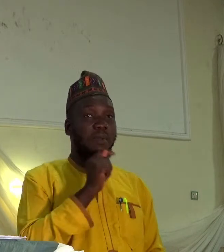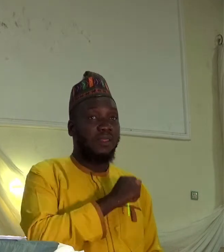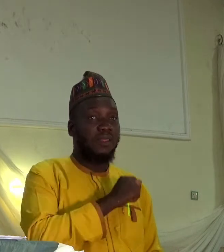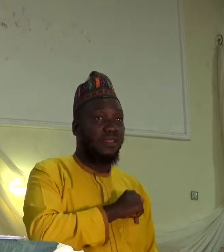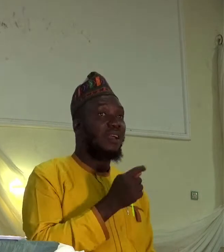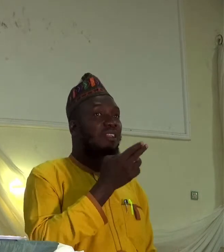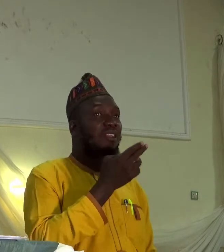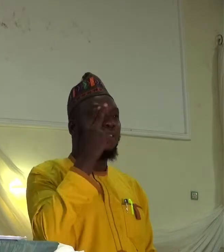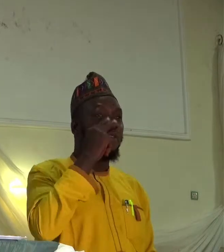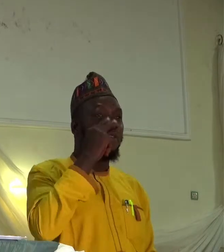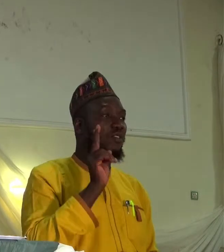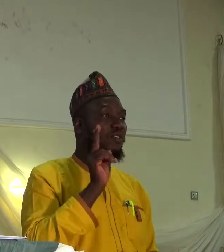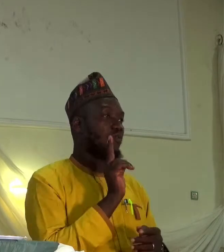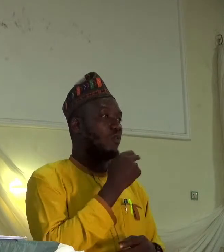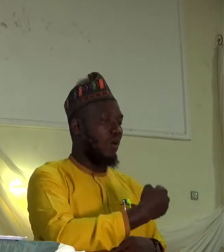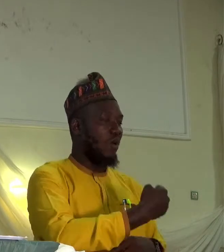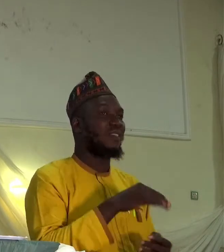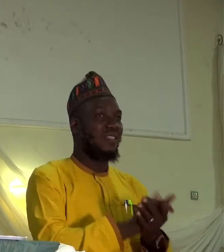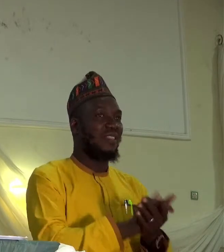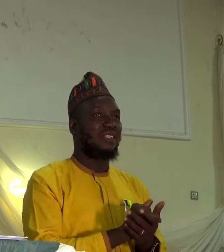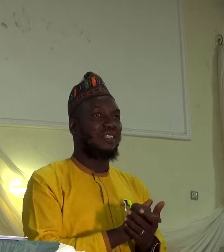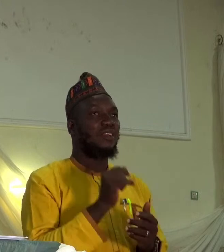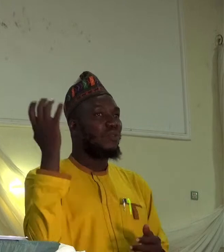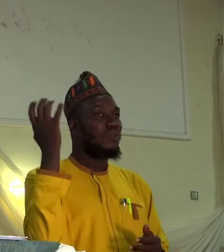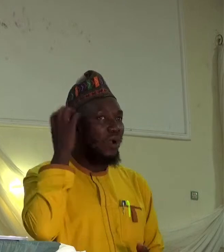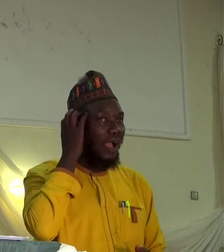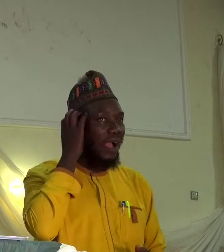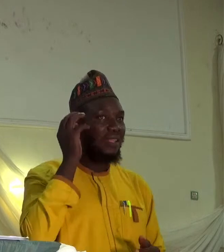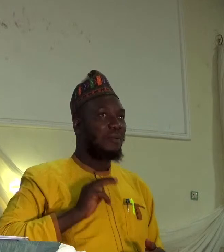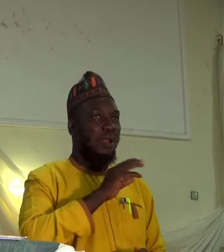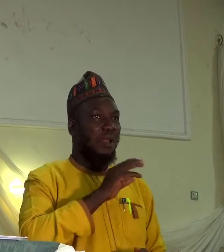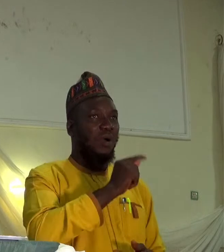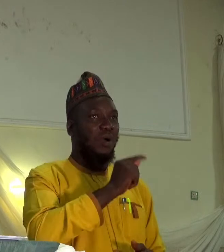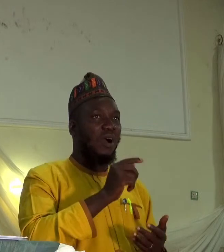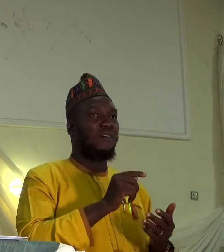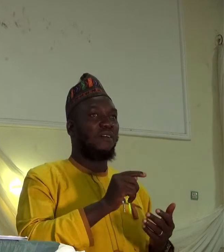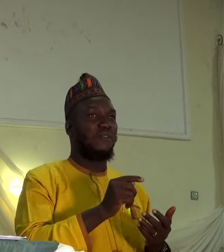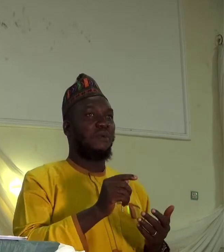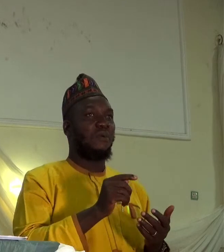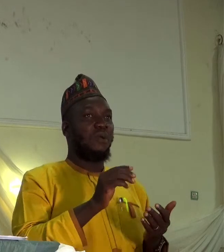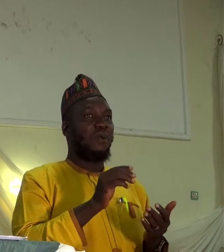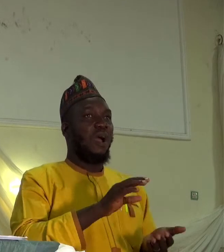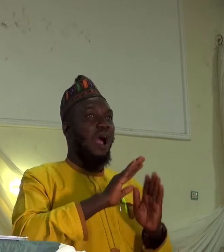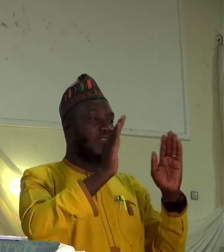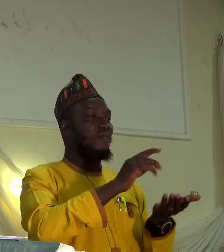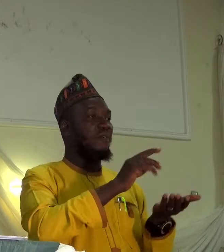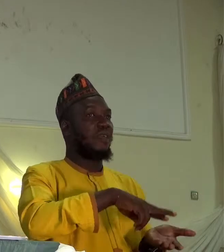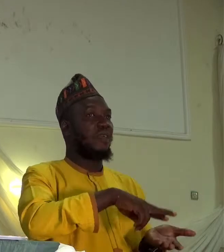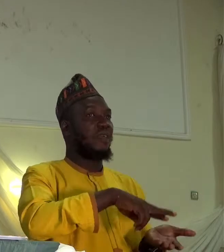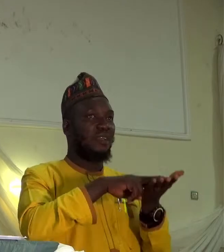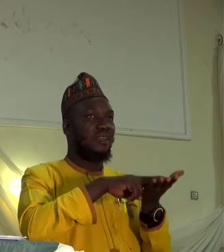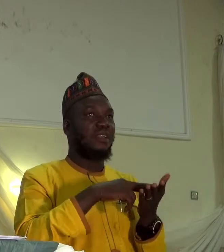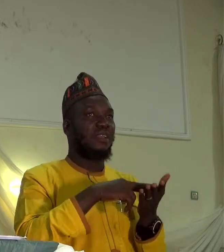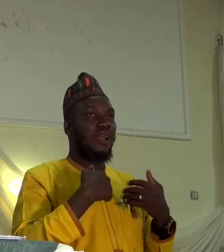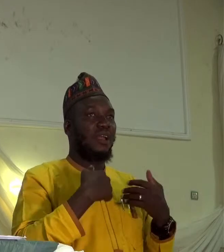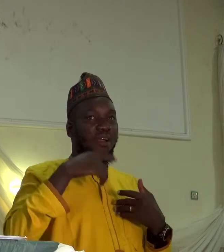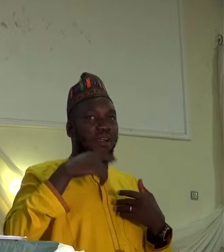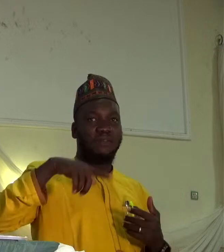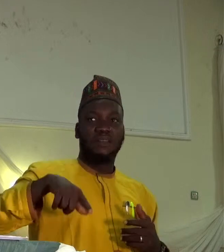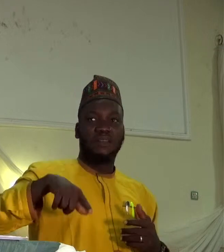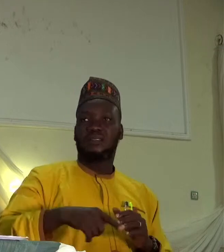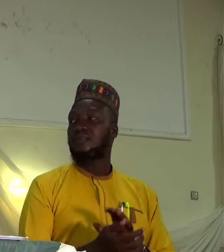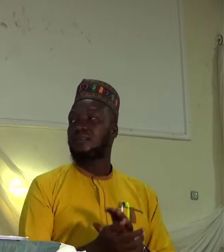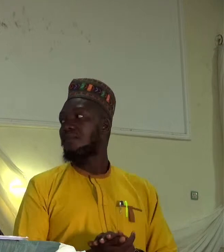I'm a senior. In the back of a member of the House of Representatives. Our needs senior legislators get my